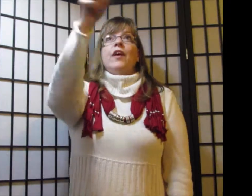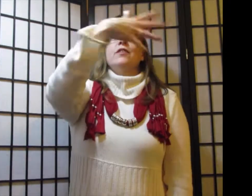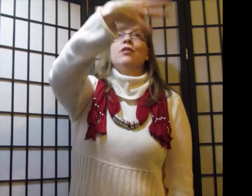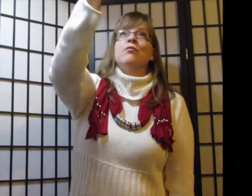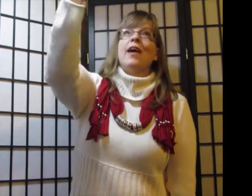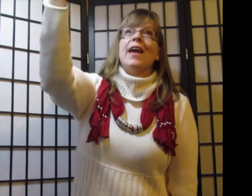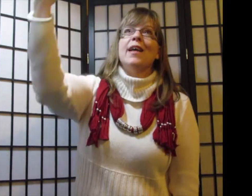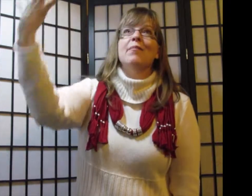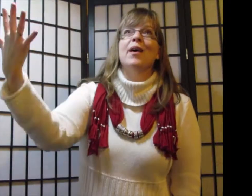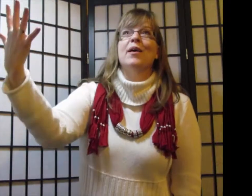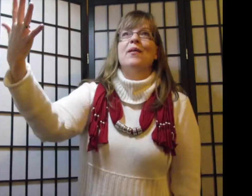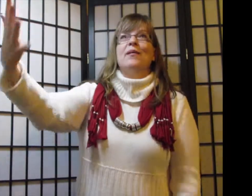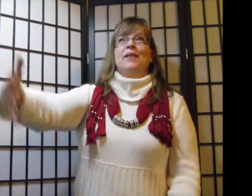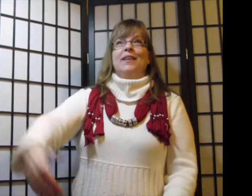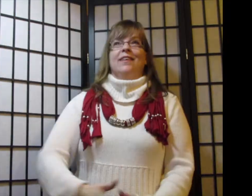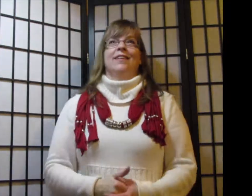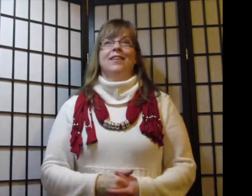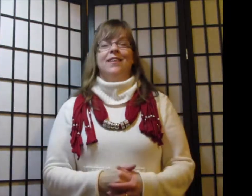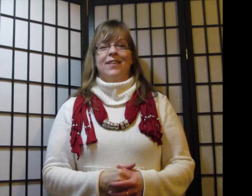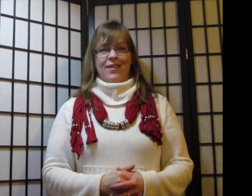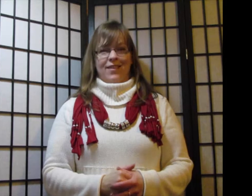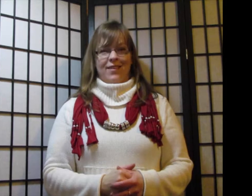There's a rainbow.